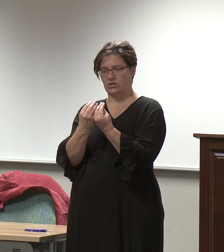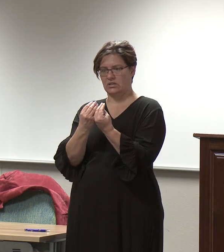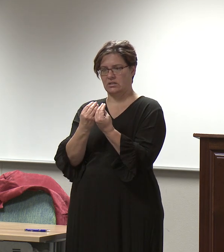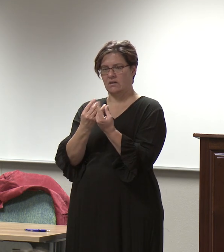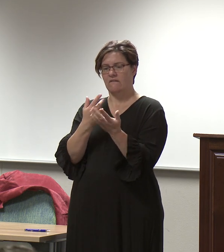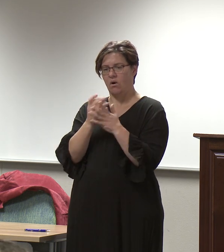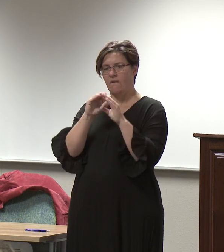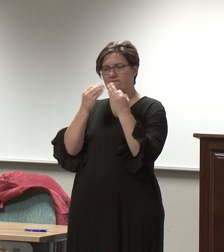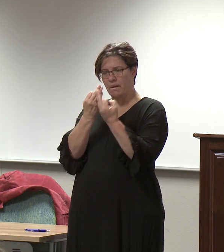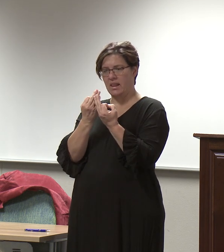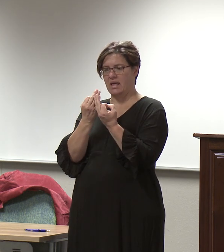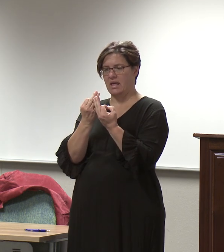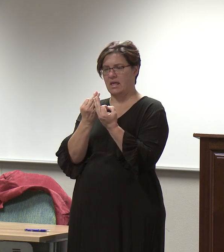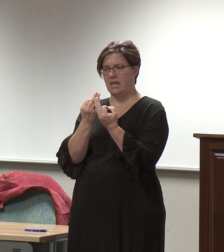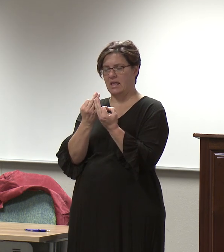of family peasants,